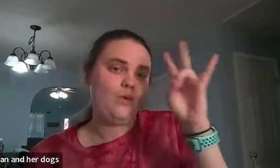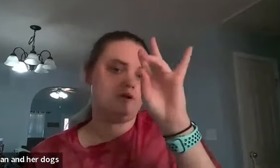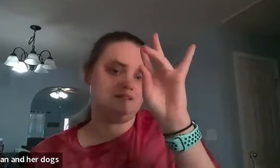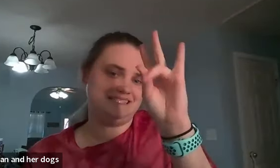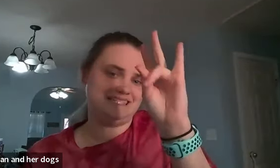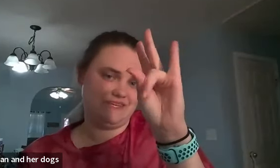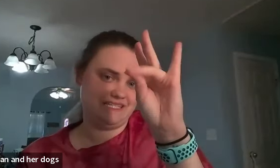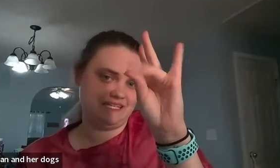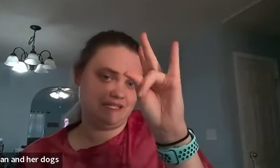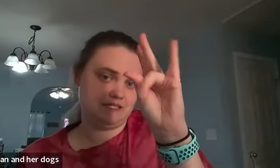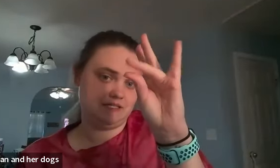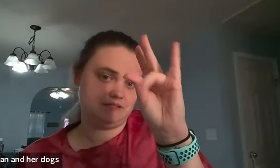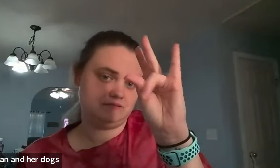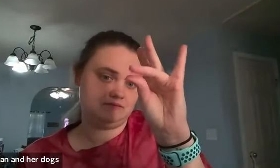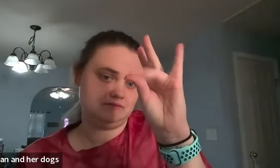Or 17.